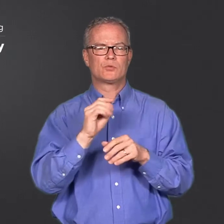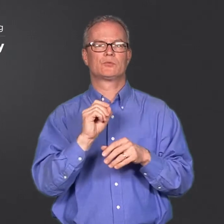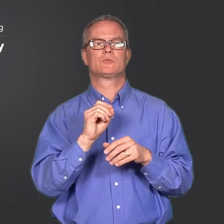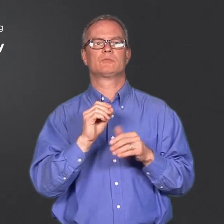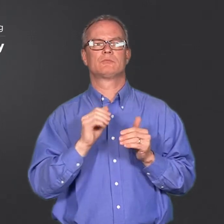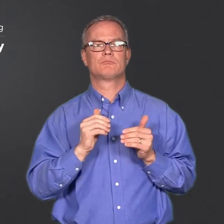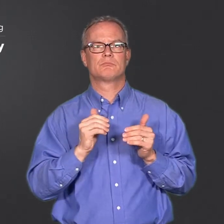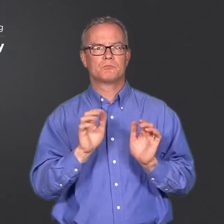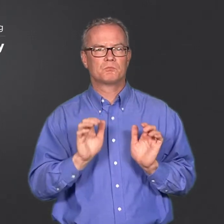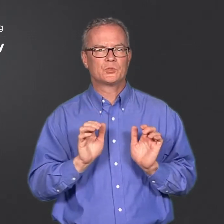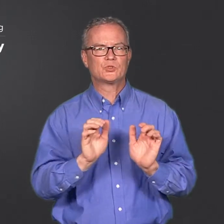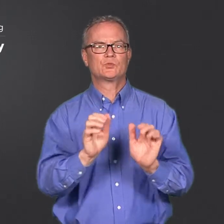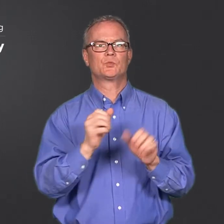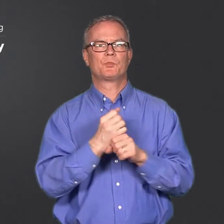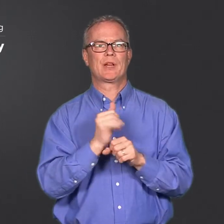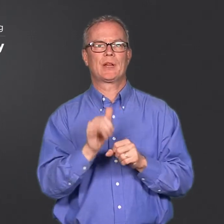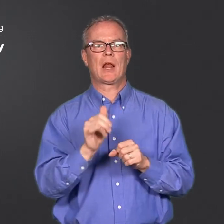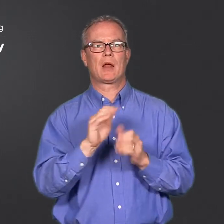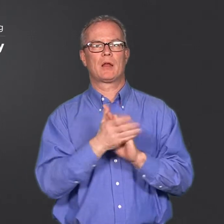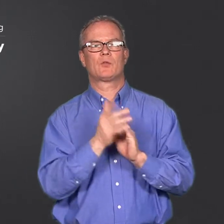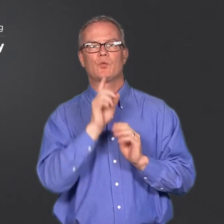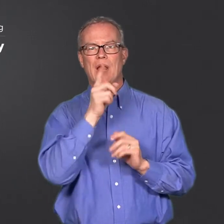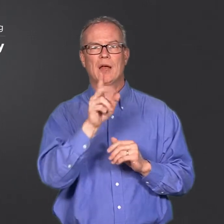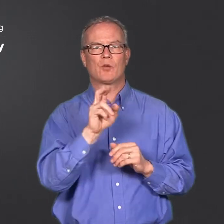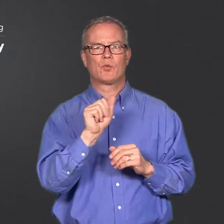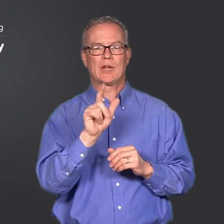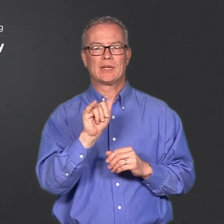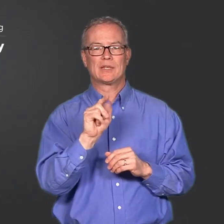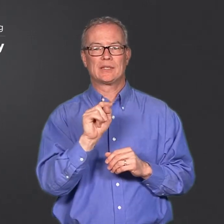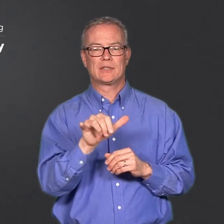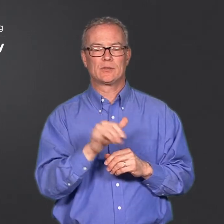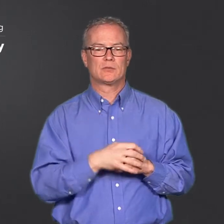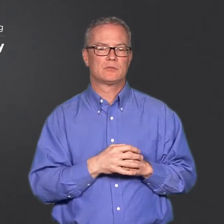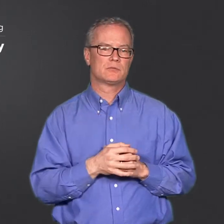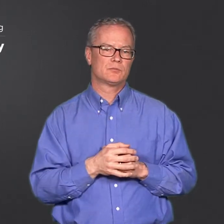to create a plan for making this become a reality.